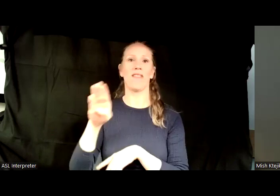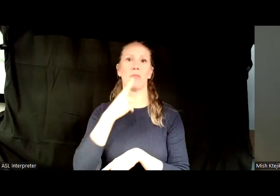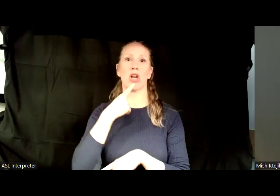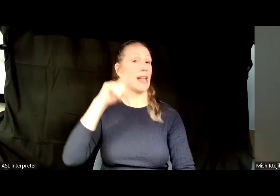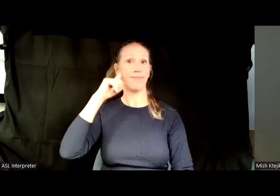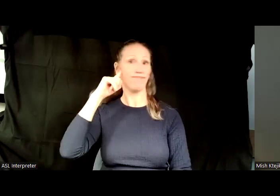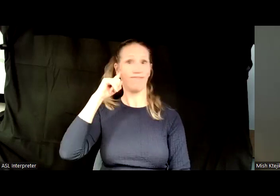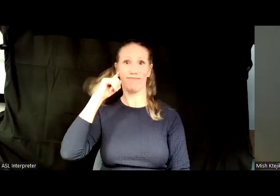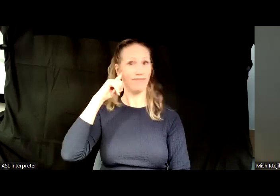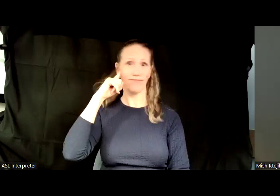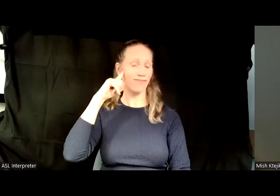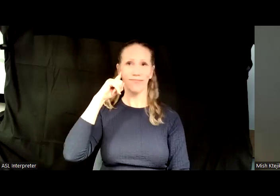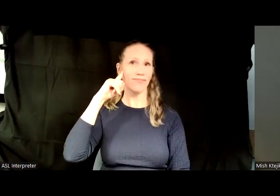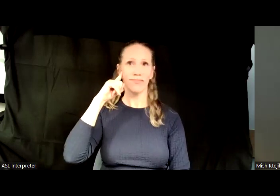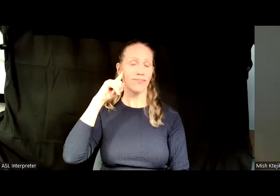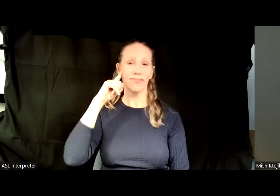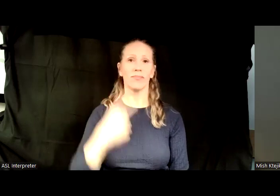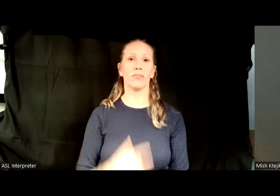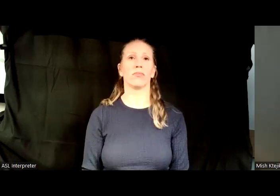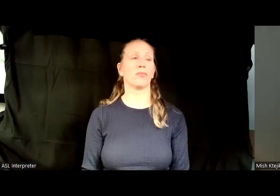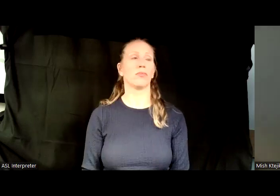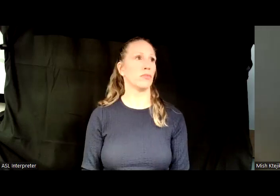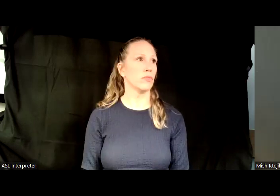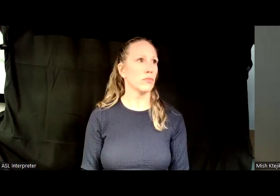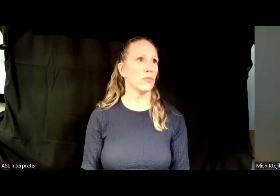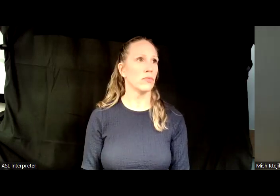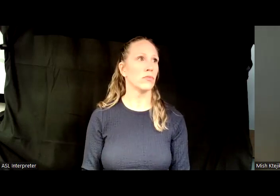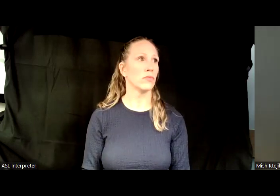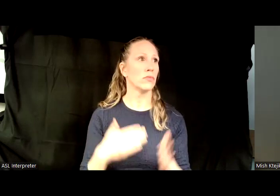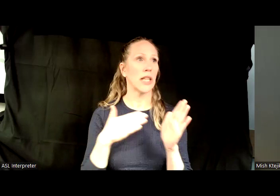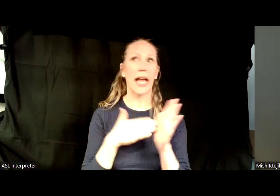it. Trying to figure out what's going on. Needs that I had my.